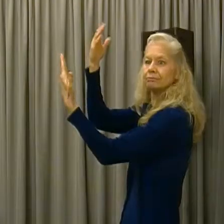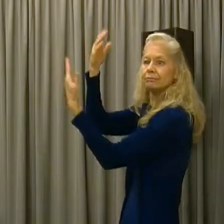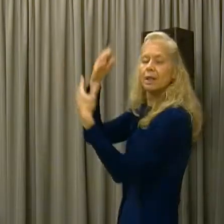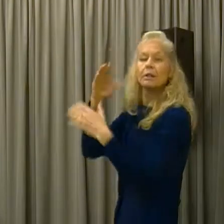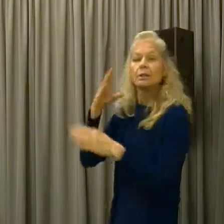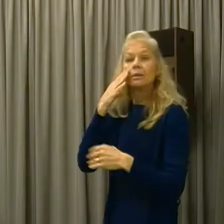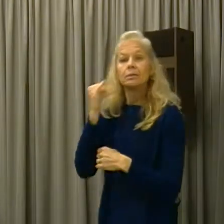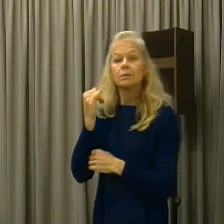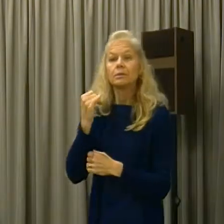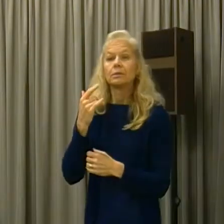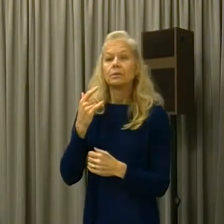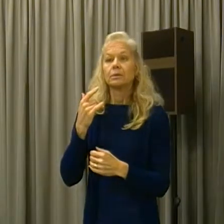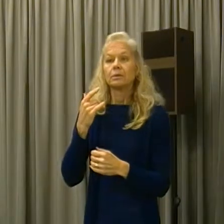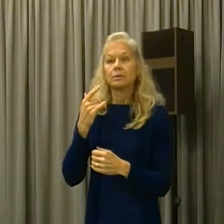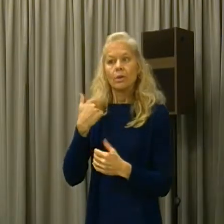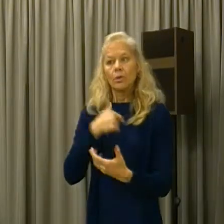swerved off the highway of God's will,